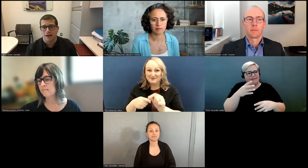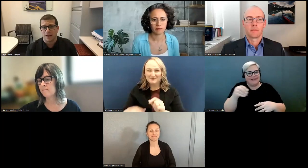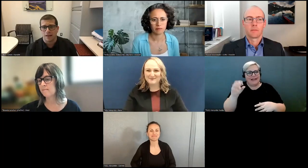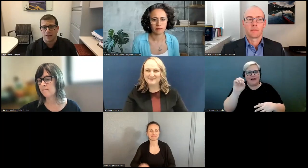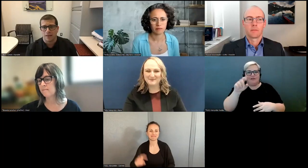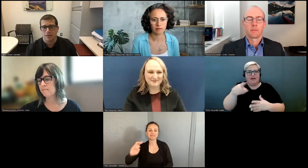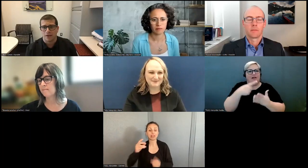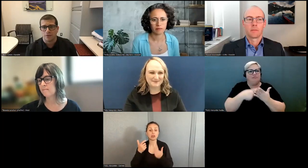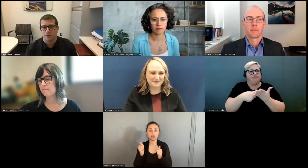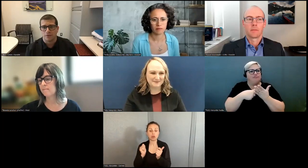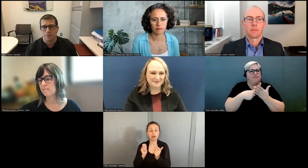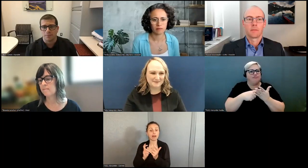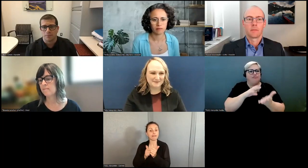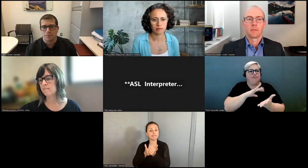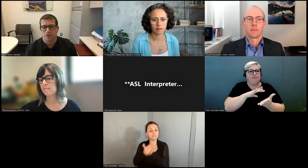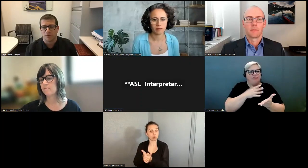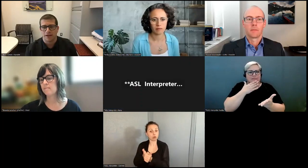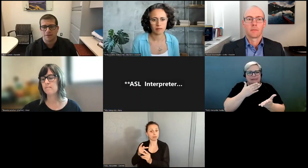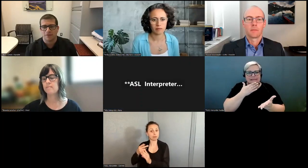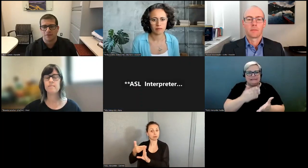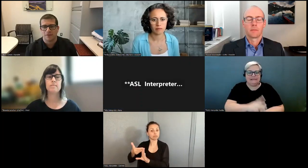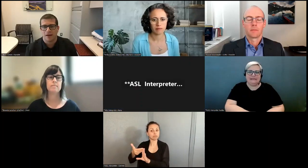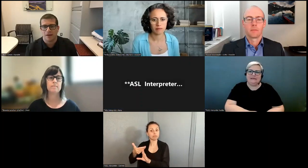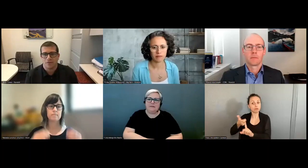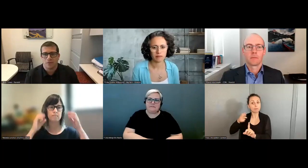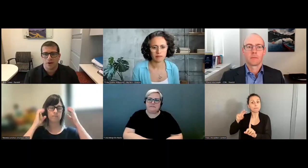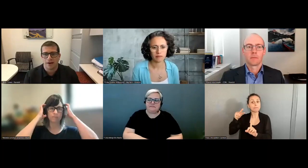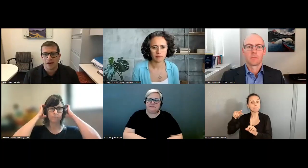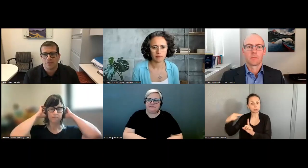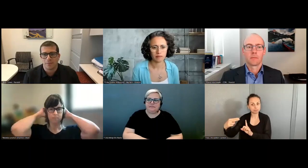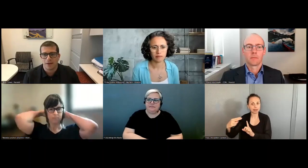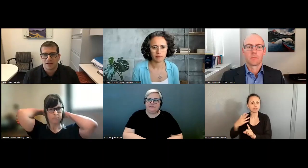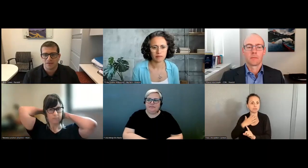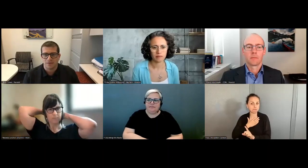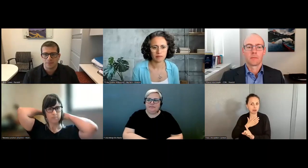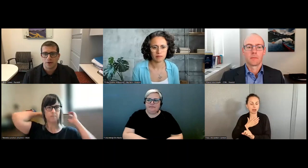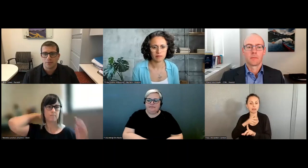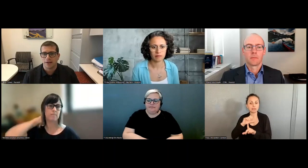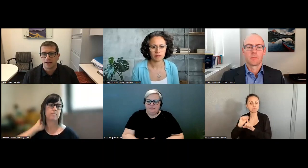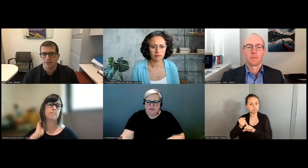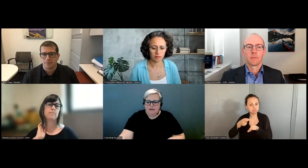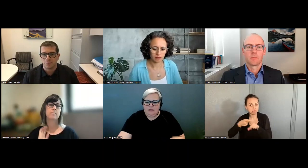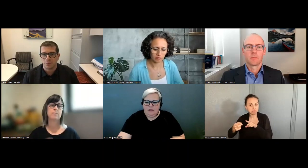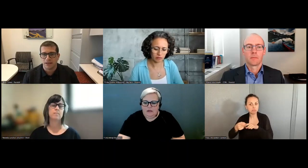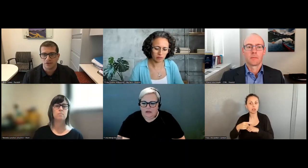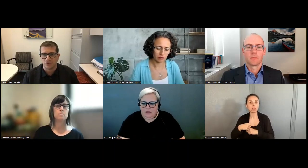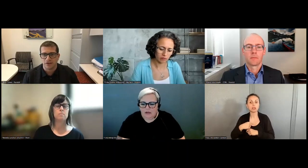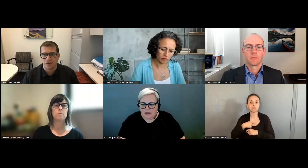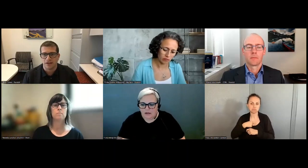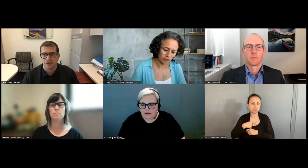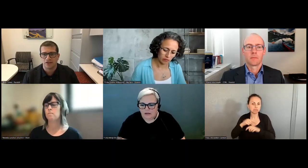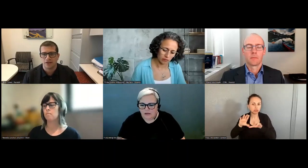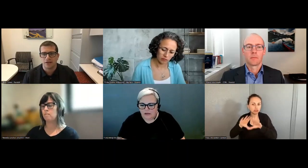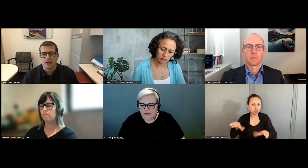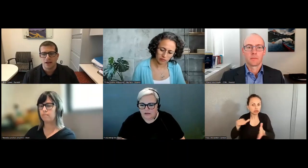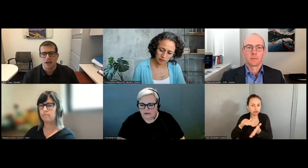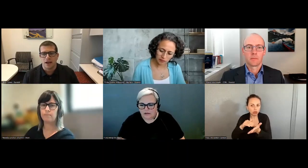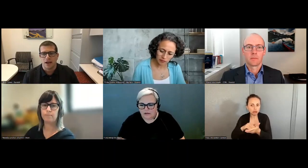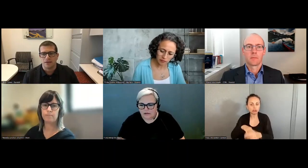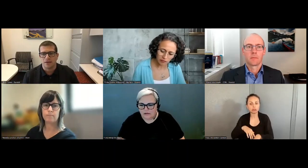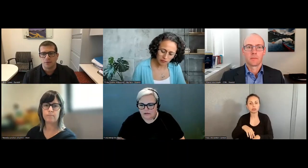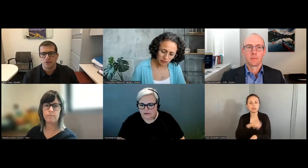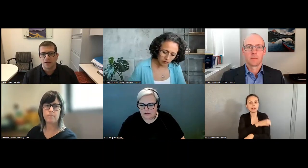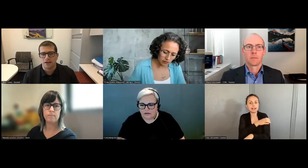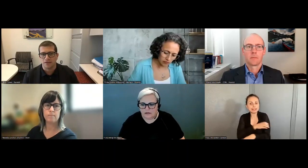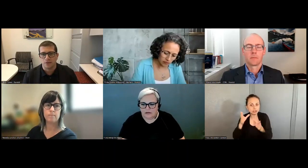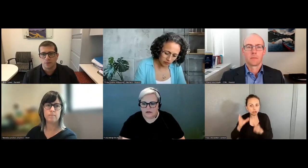complement those from the perspective of where I come from, primarily as a pediatrician, a clinician,